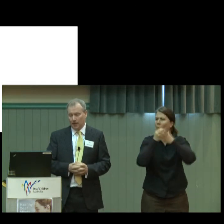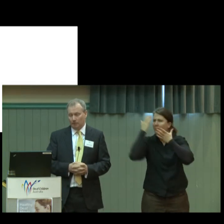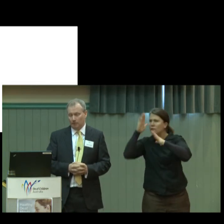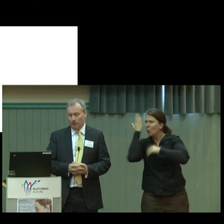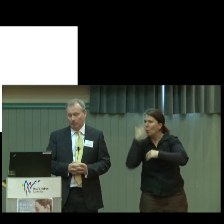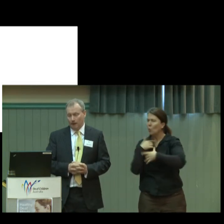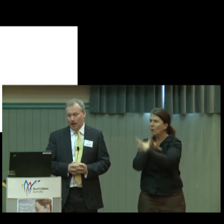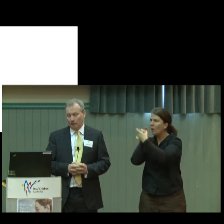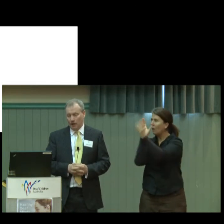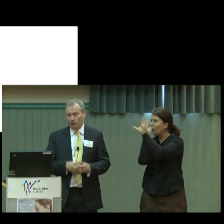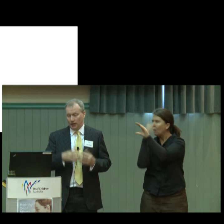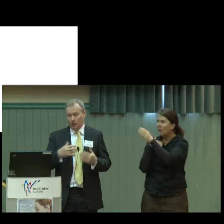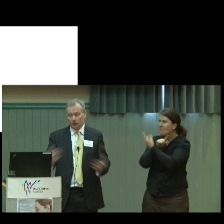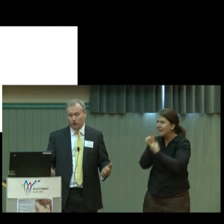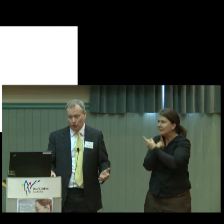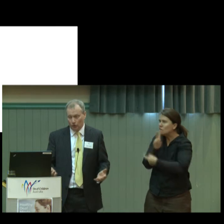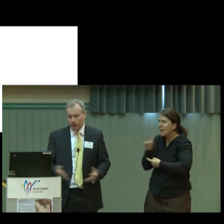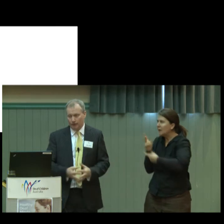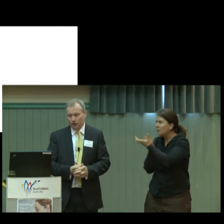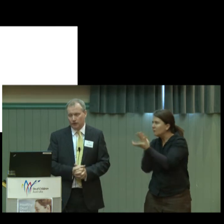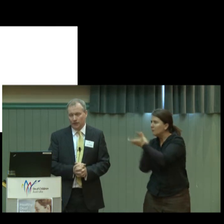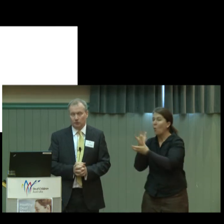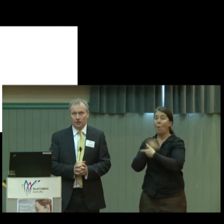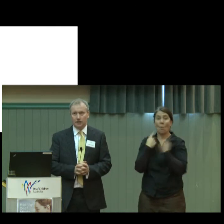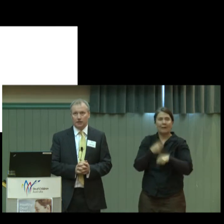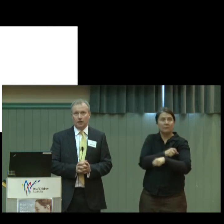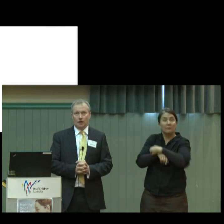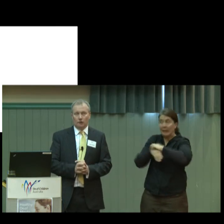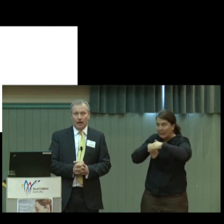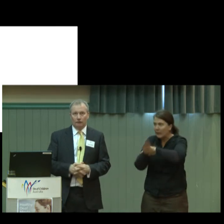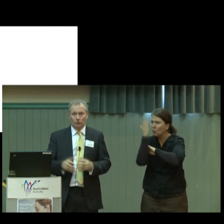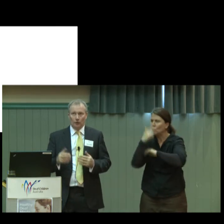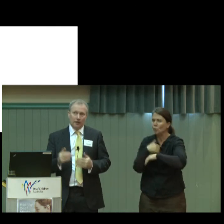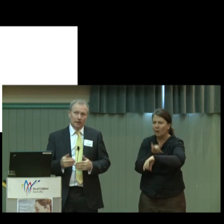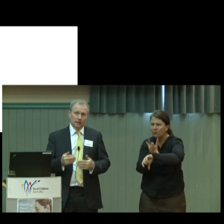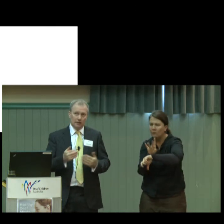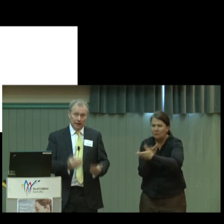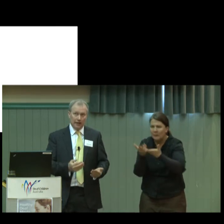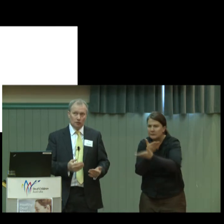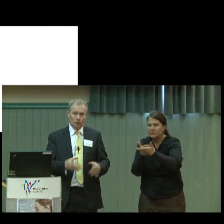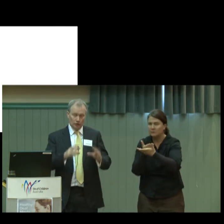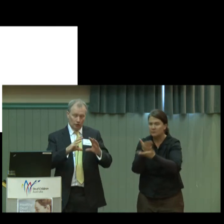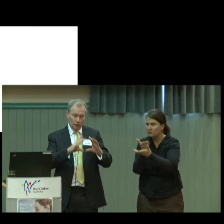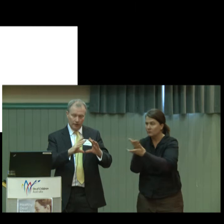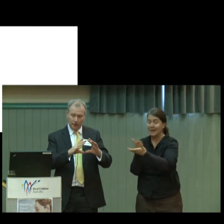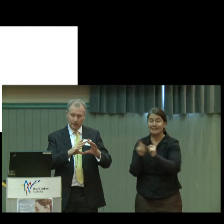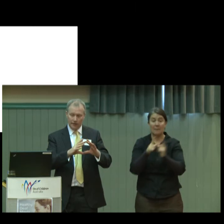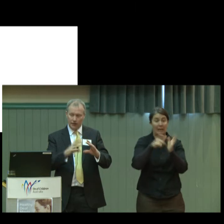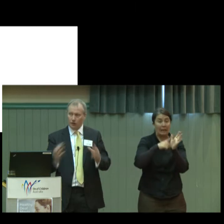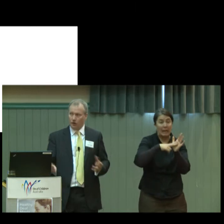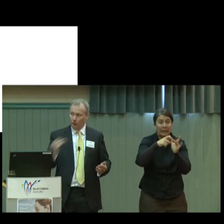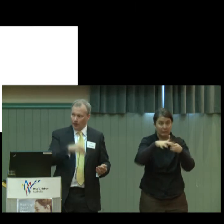meetings with them. And we go into schools and have consultation meetings. We have, in the clinics, we also always